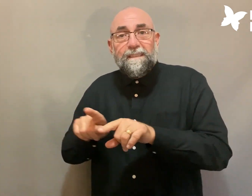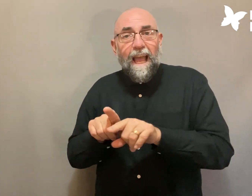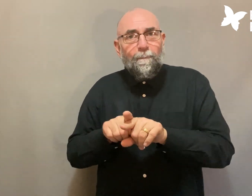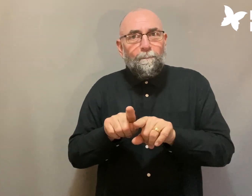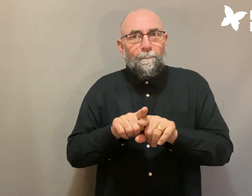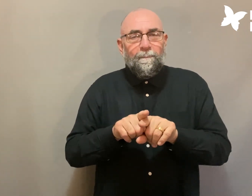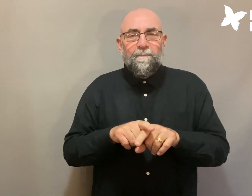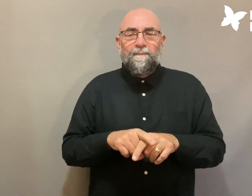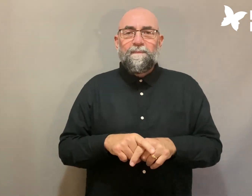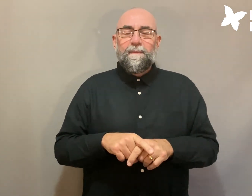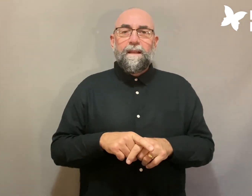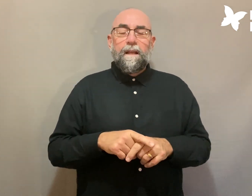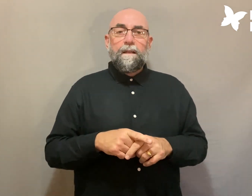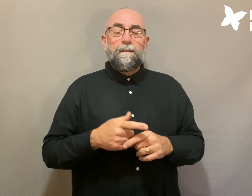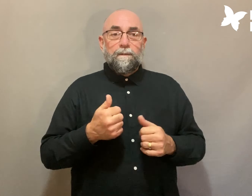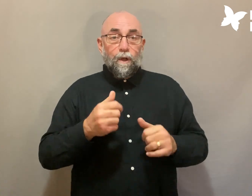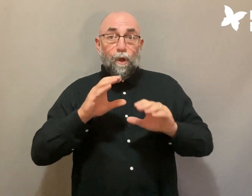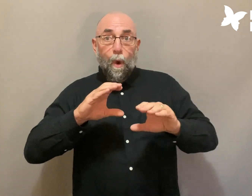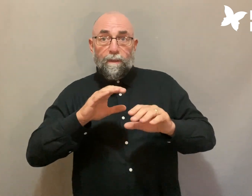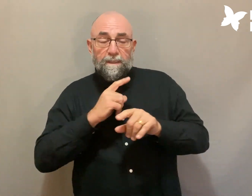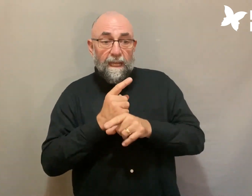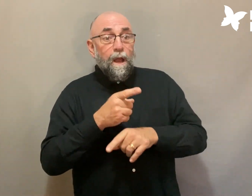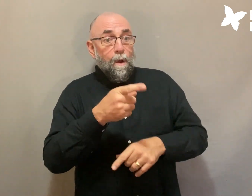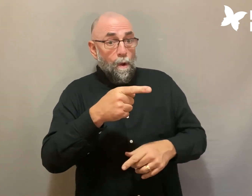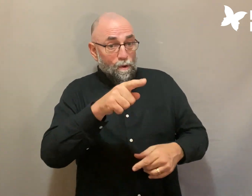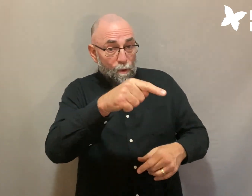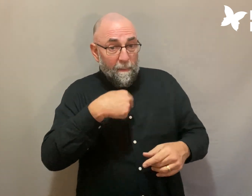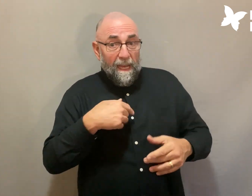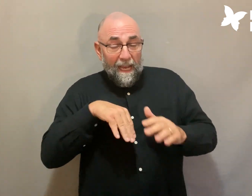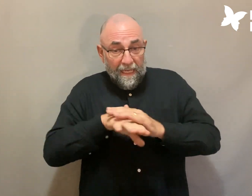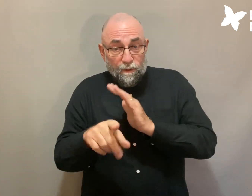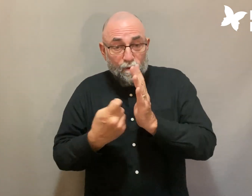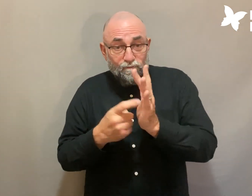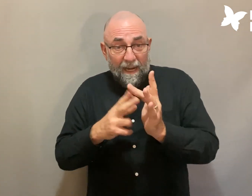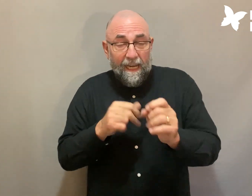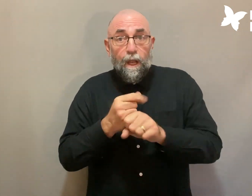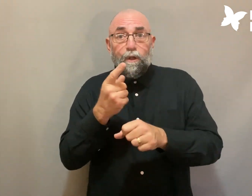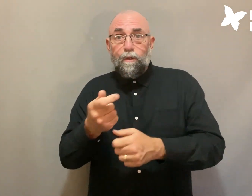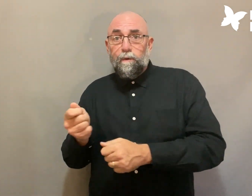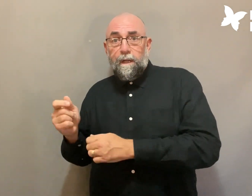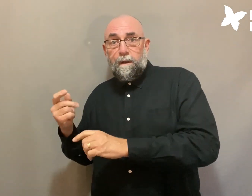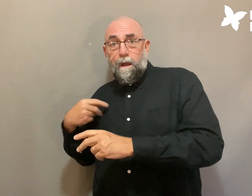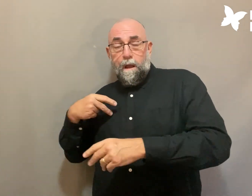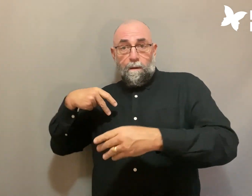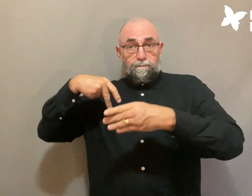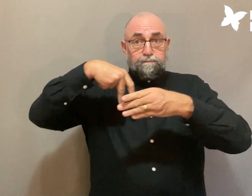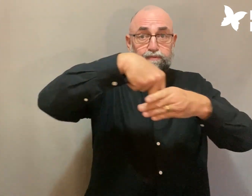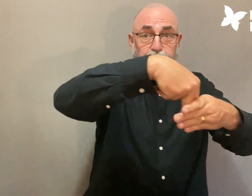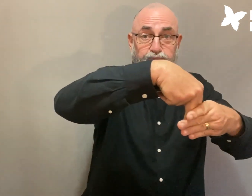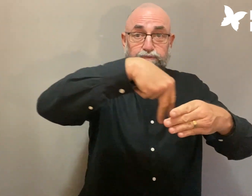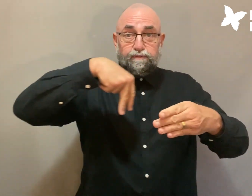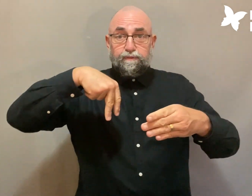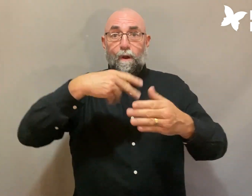All right? Here we are in the ring. Take me to the ropes. Hit me in the guts,